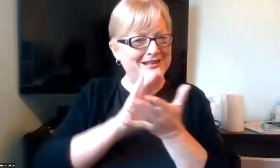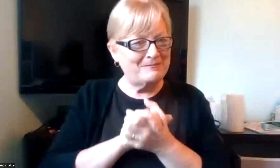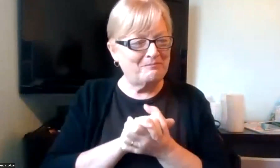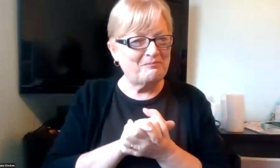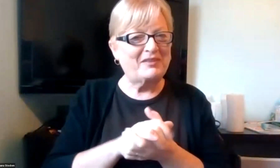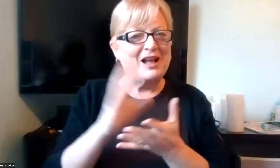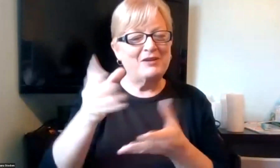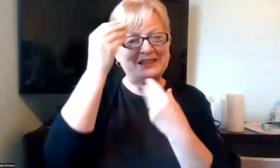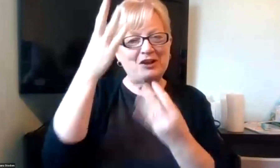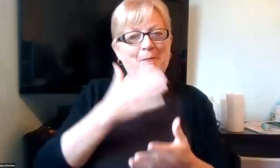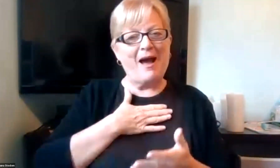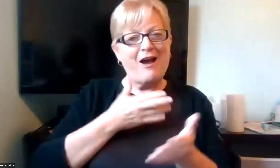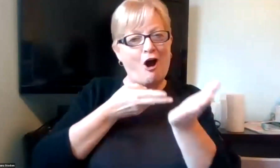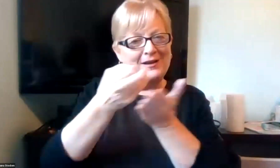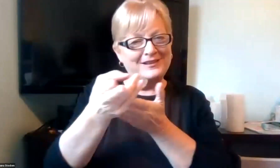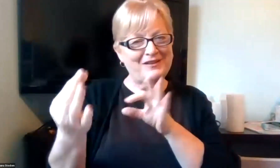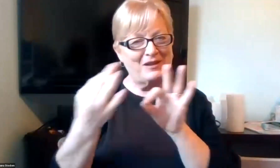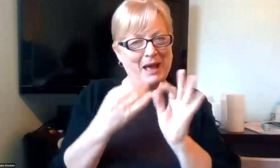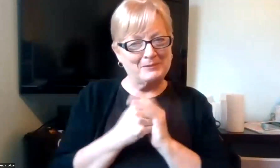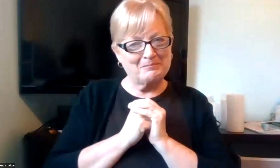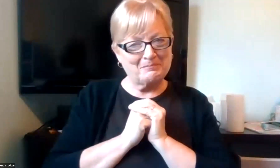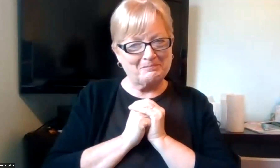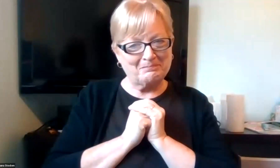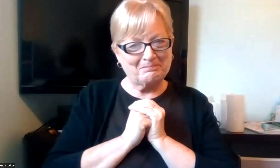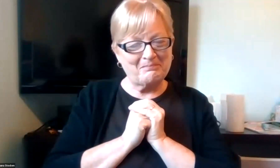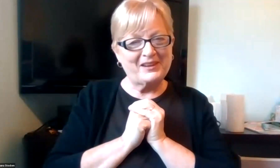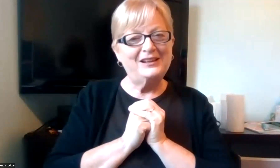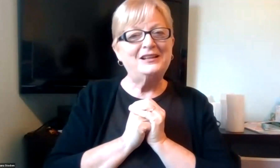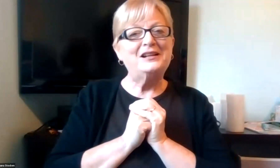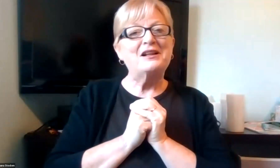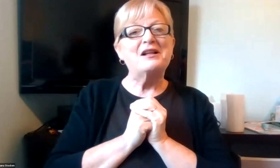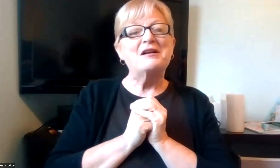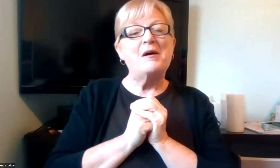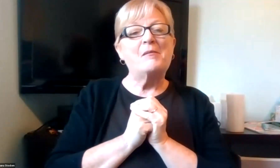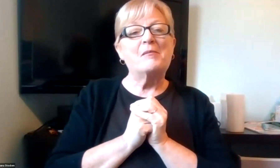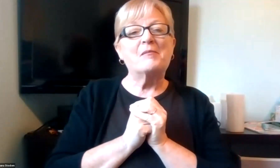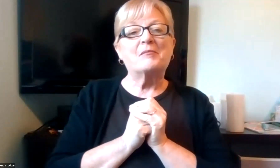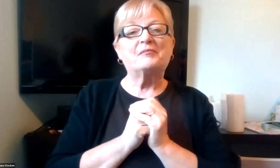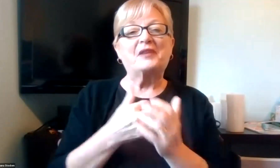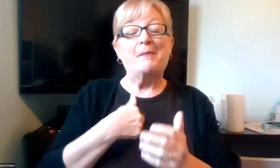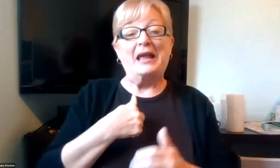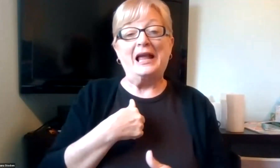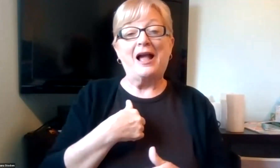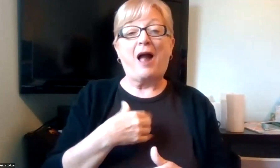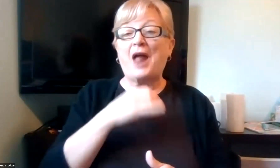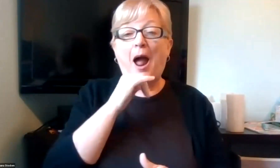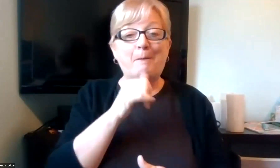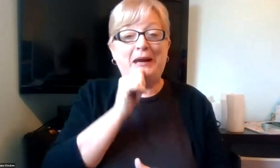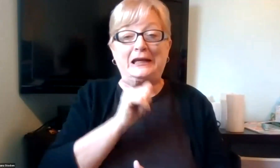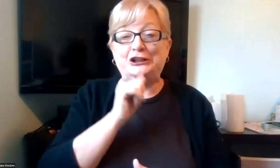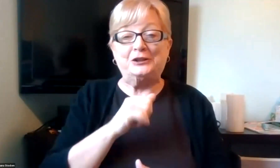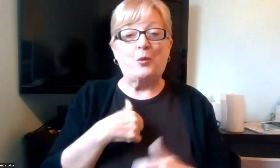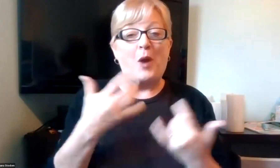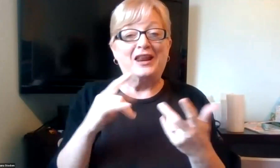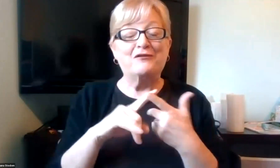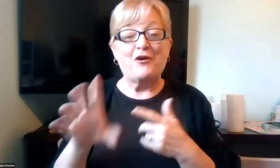honest feedback. The impatience of me waiting for Aaron's